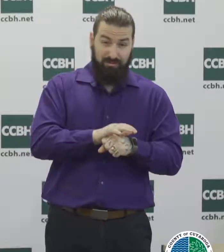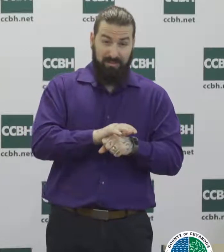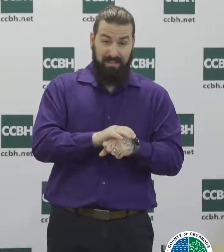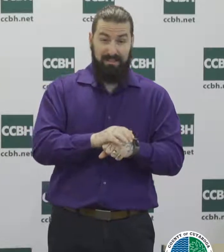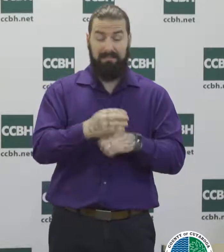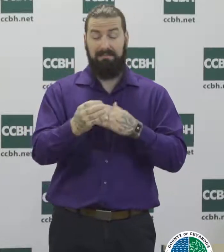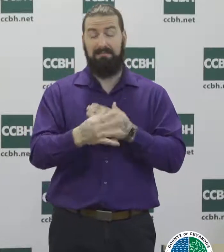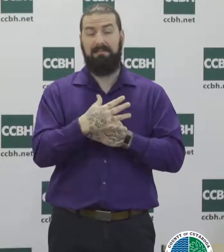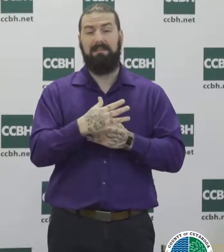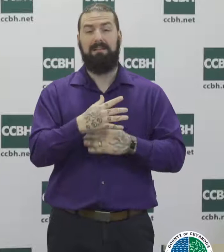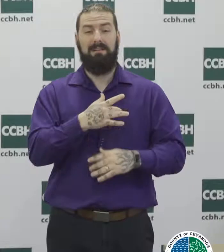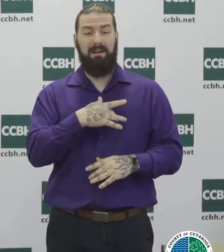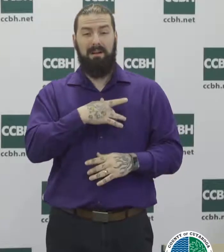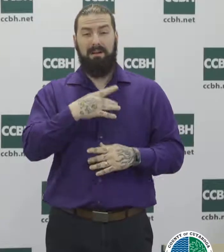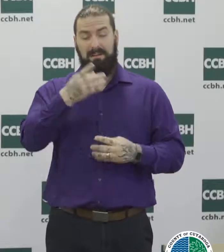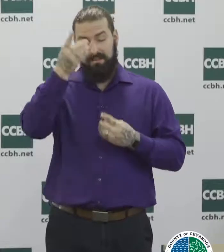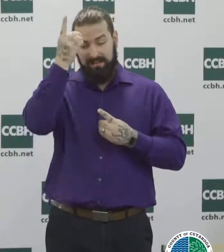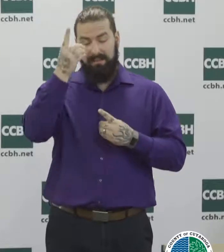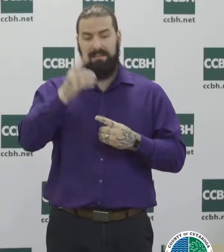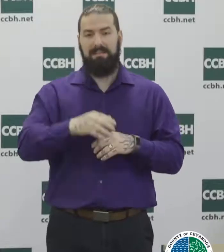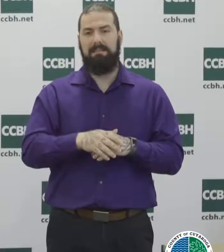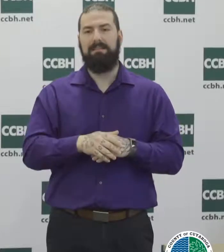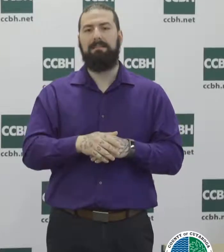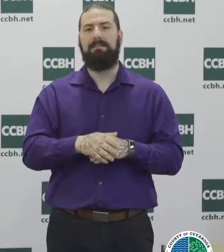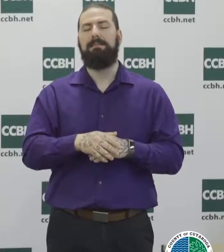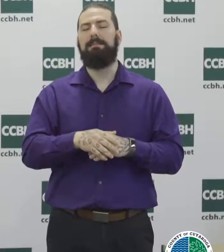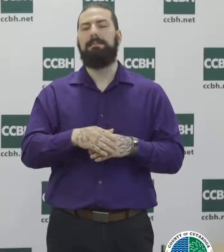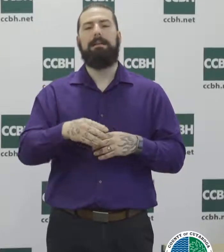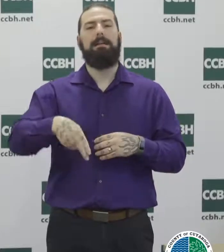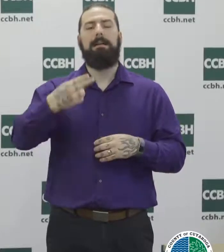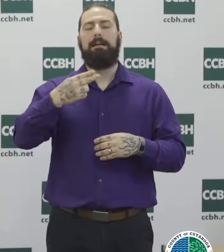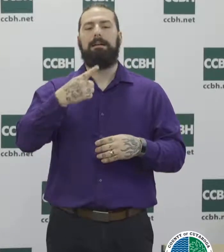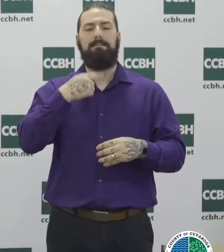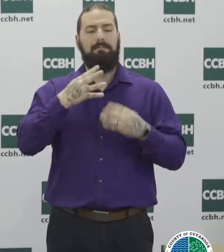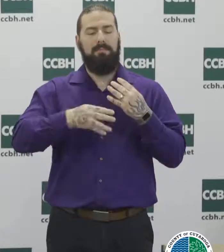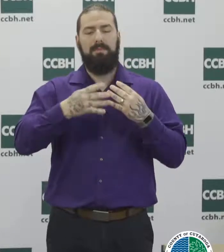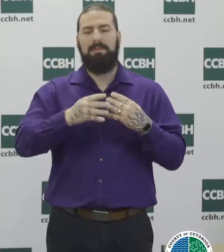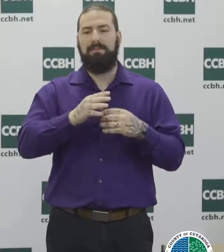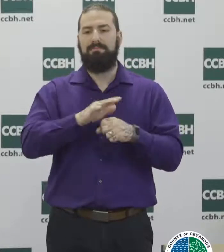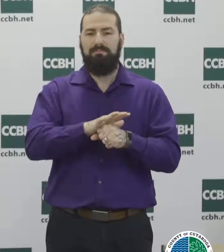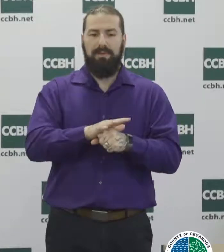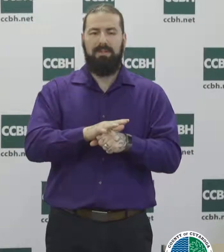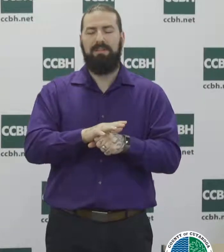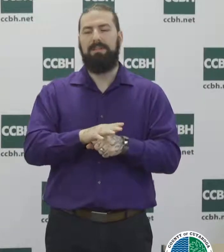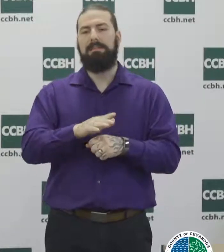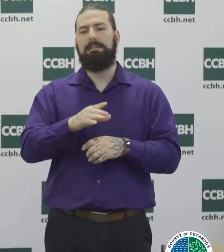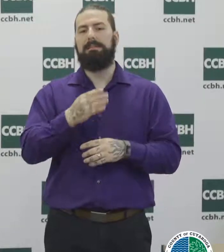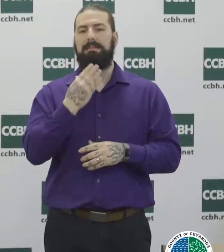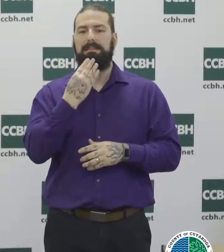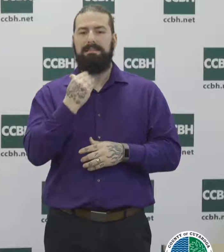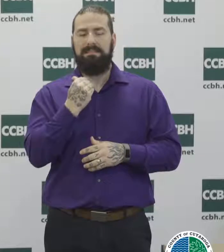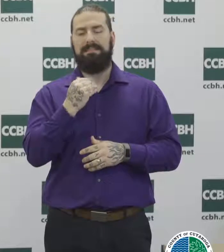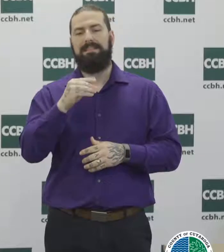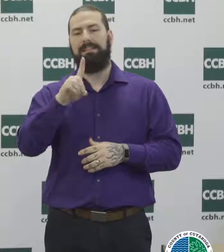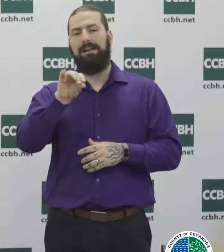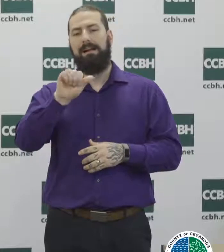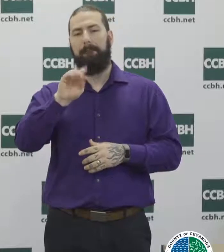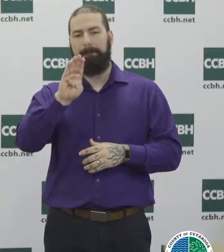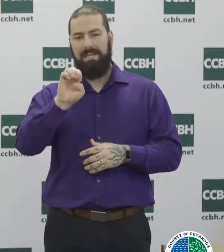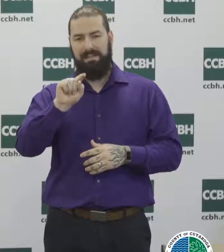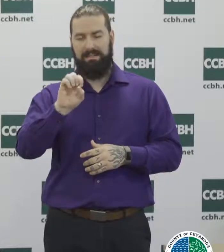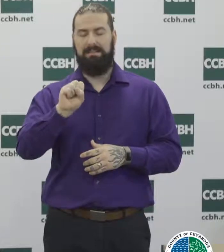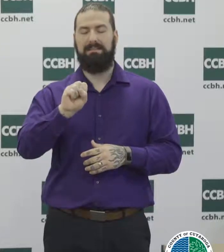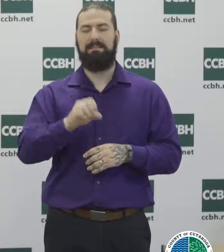blood pressure, diabetes, and it weakens the immune system. It also leads to